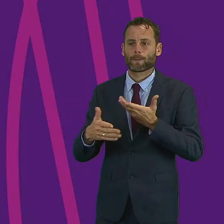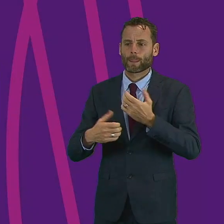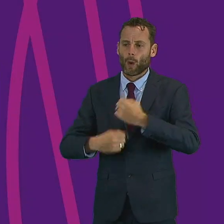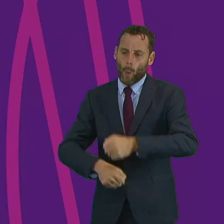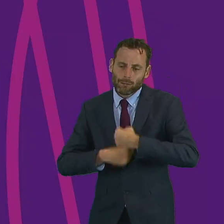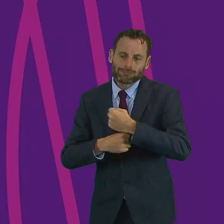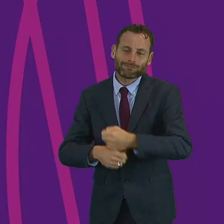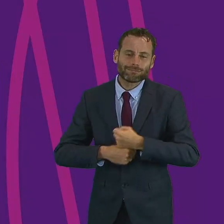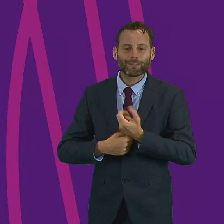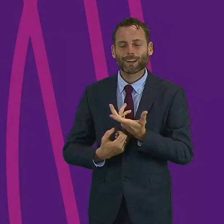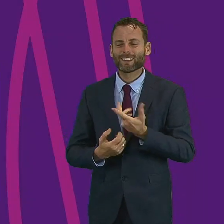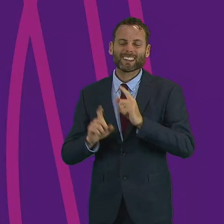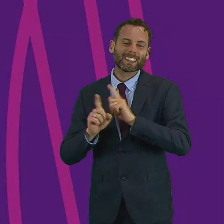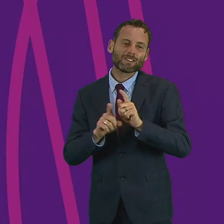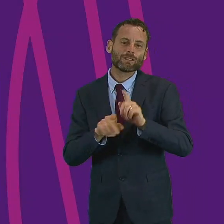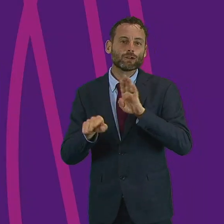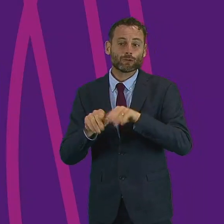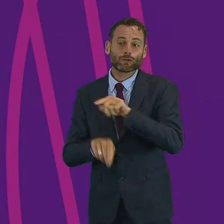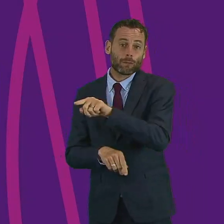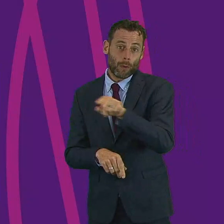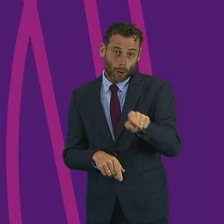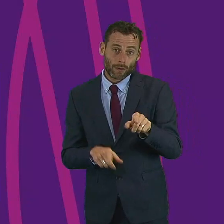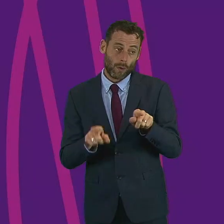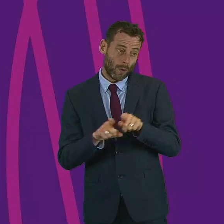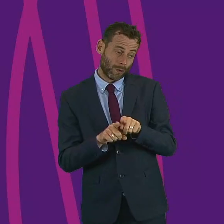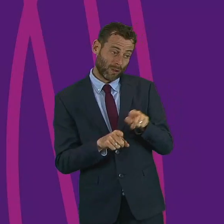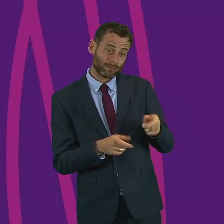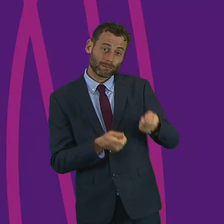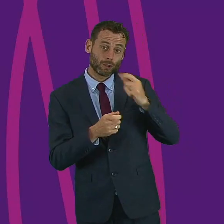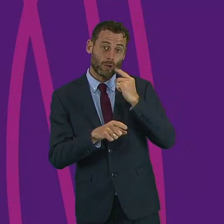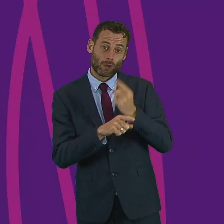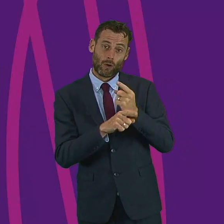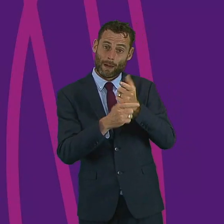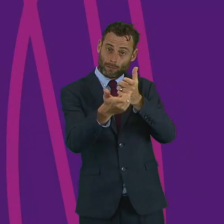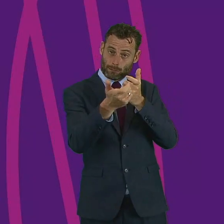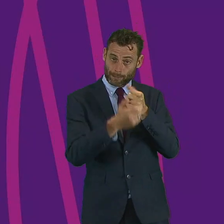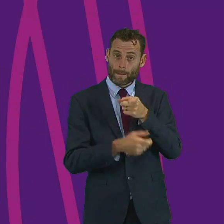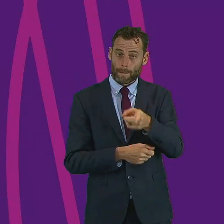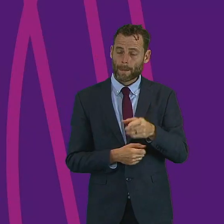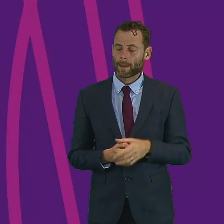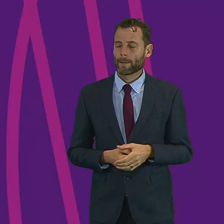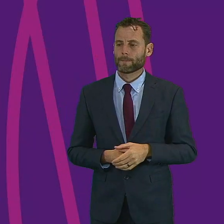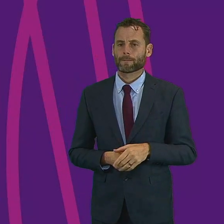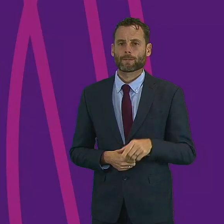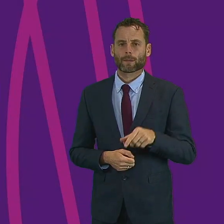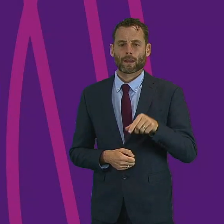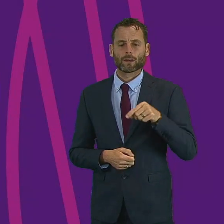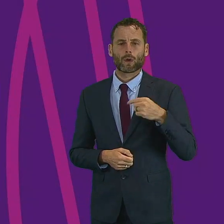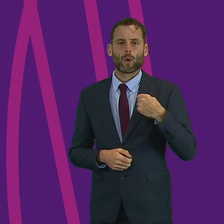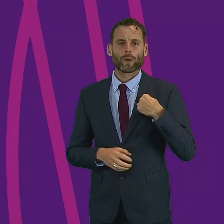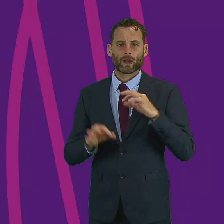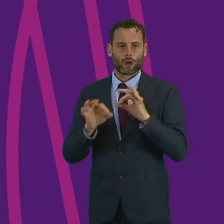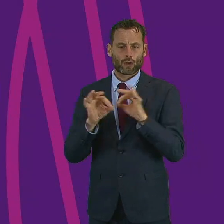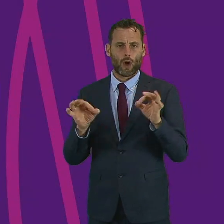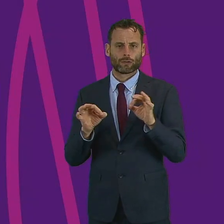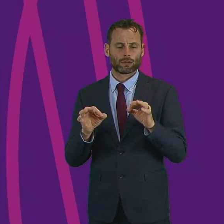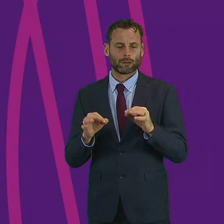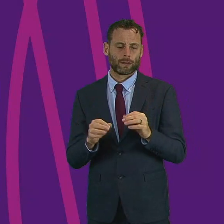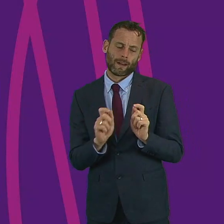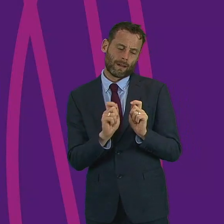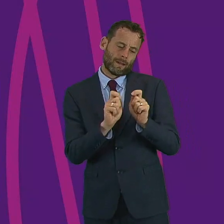ones in care homes, that shooting parties are permitted to load up their shotguns and head to the hills? First Minister.